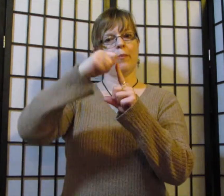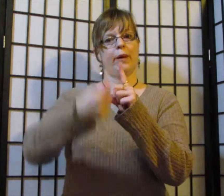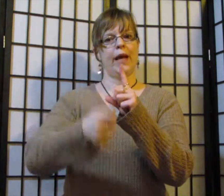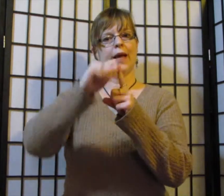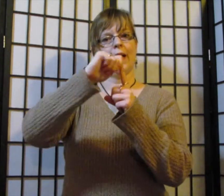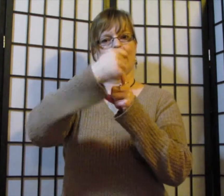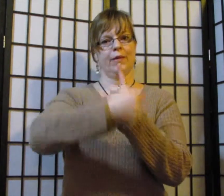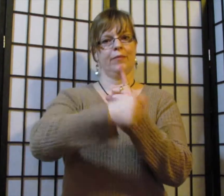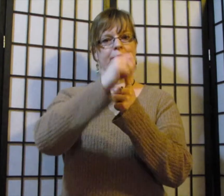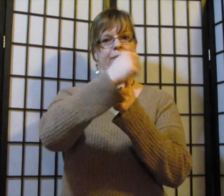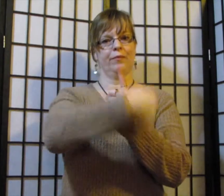Banana.